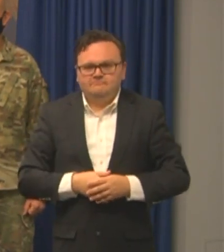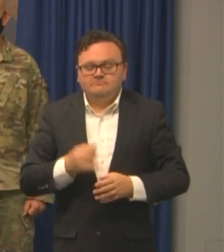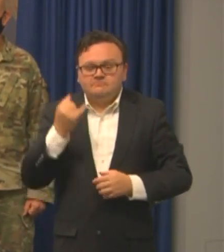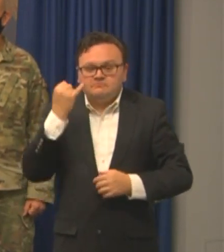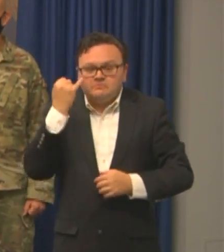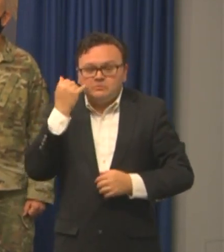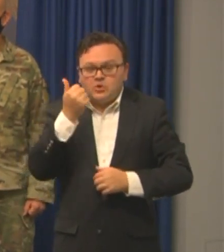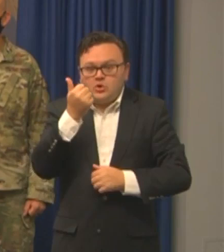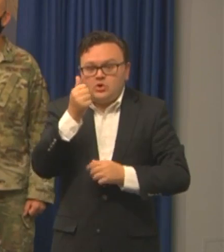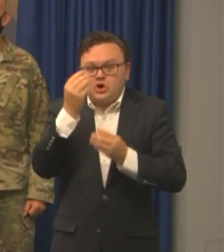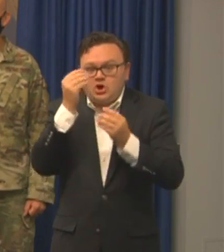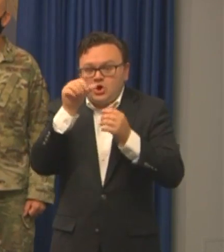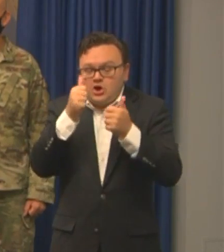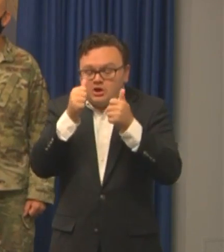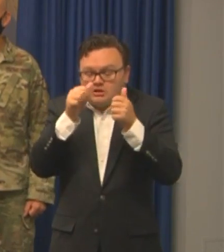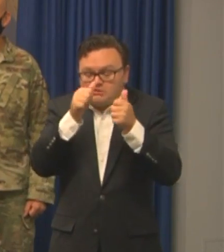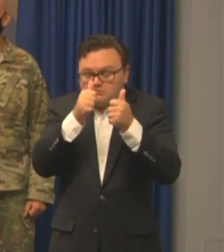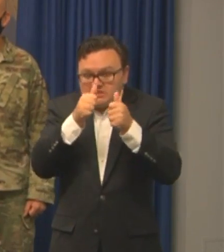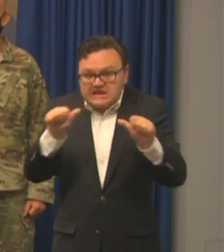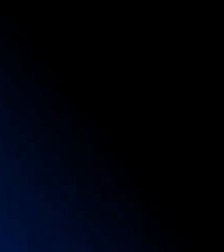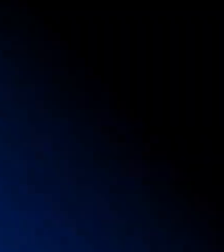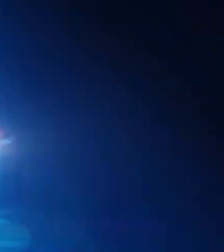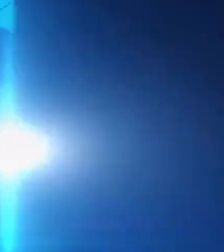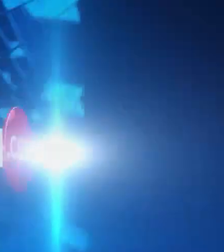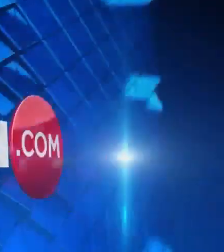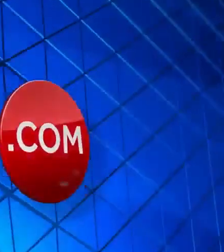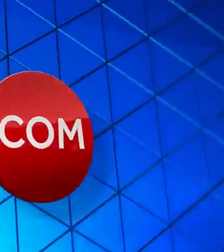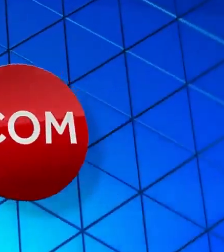any other updates in the meantime, we'll be sure to put it out for you guys.